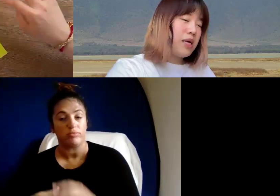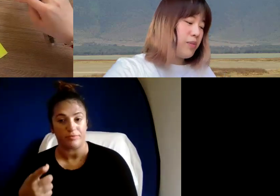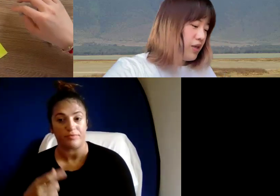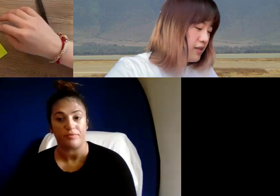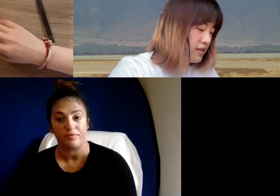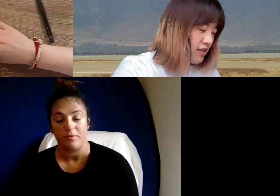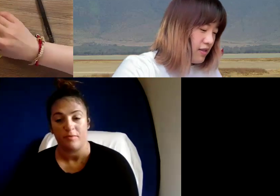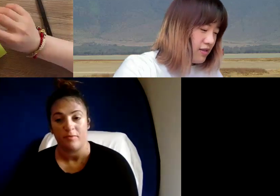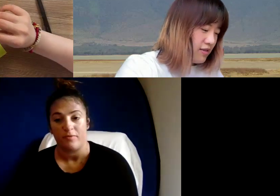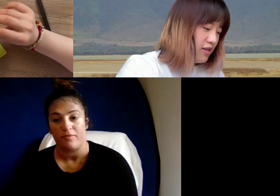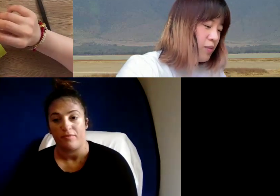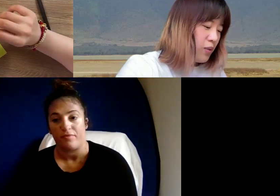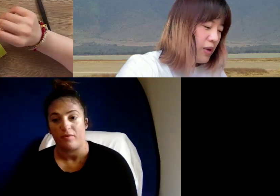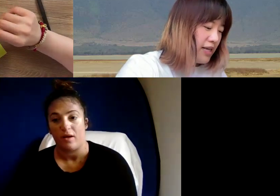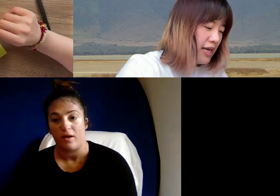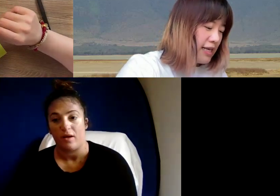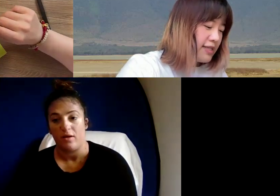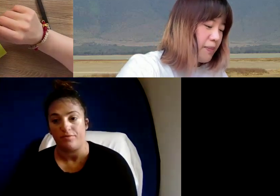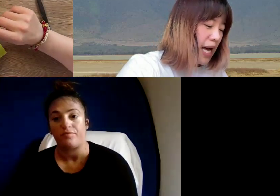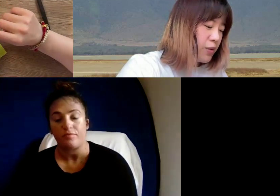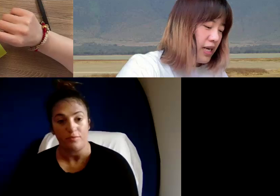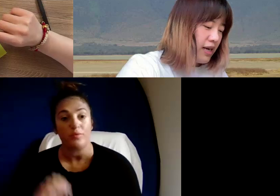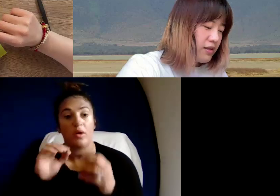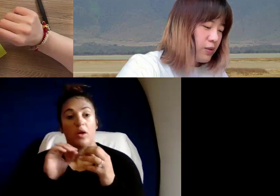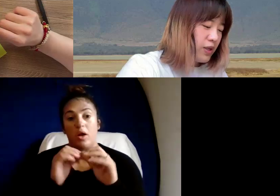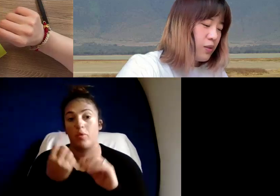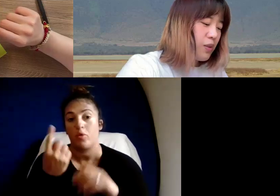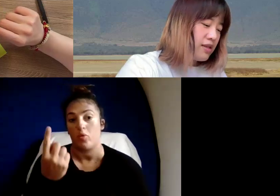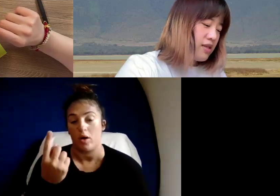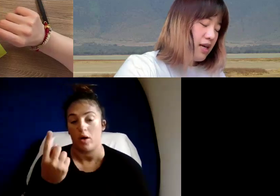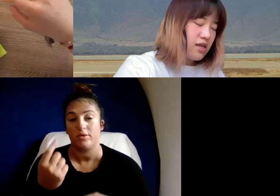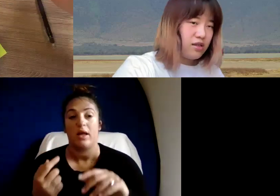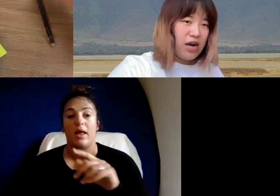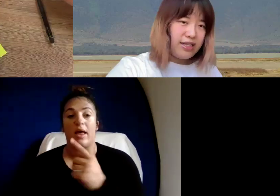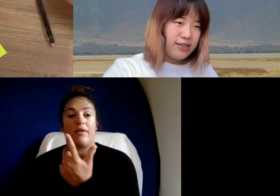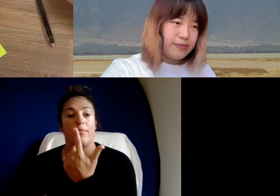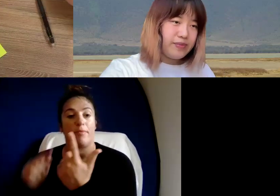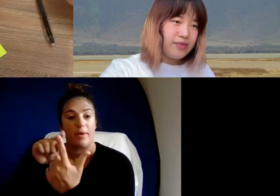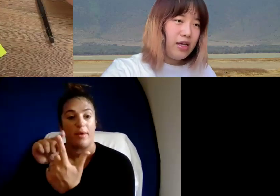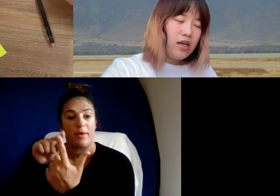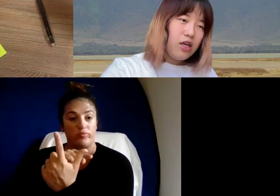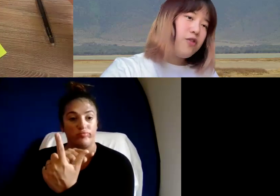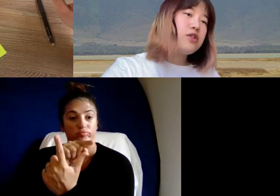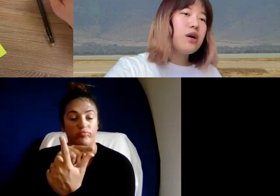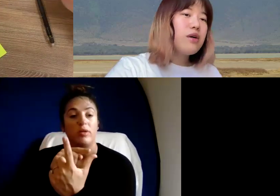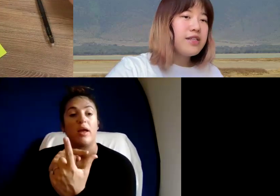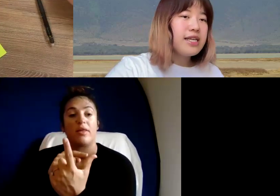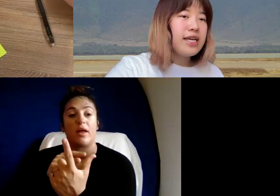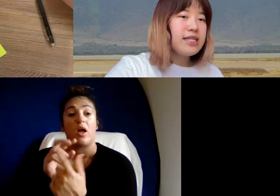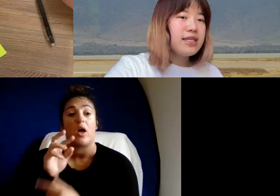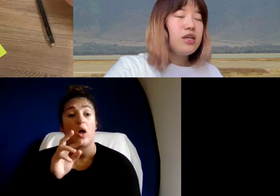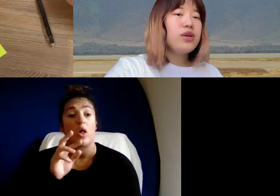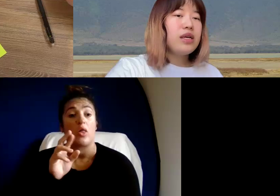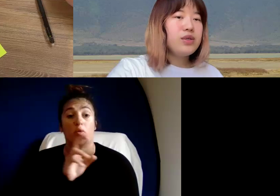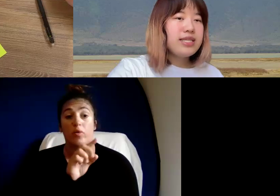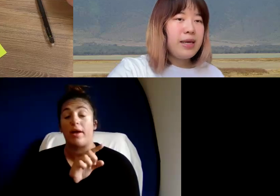And remember, number 1 has the backward L with 1 dot on the right. If you don't have the